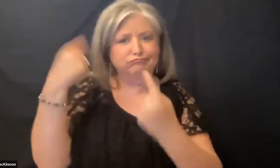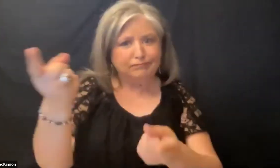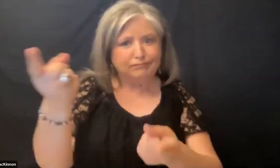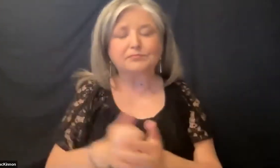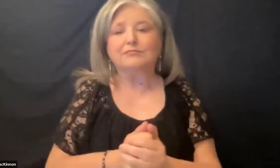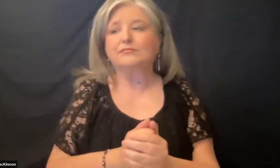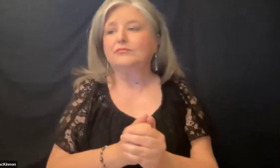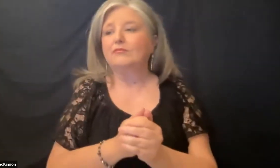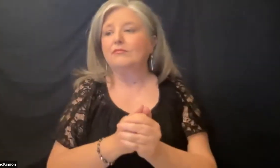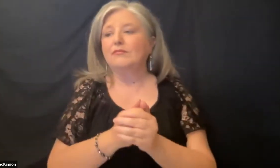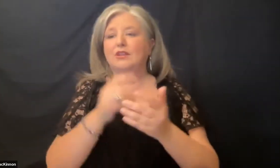theater maker